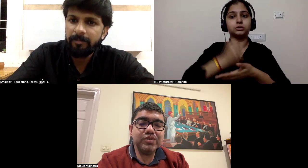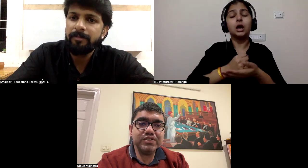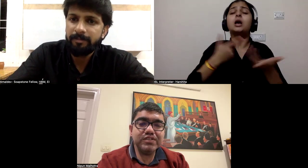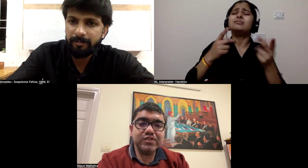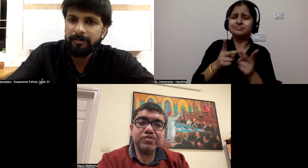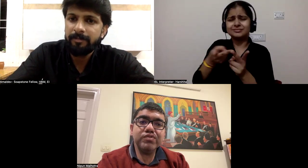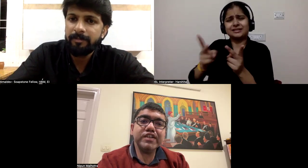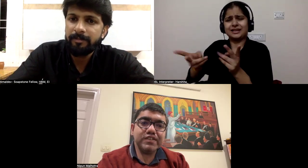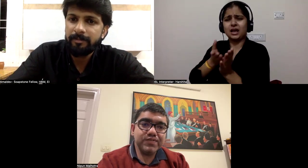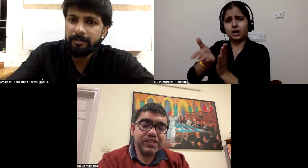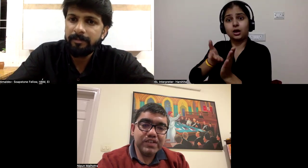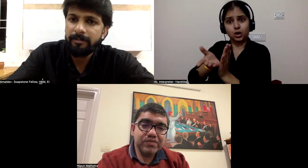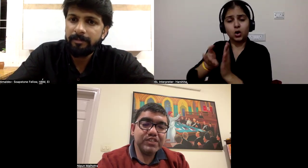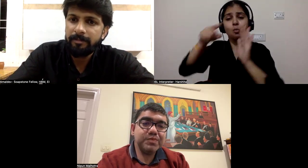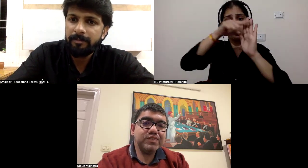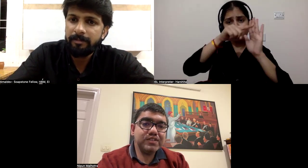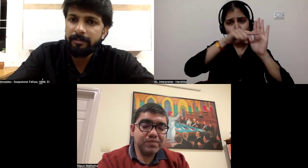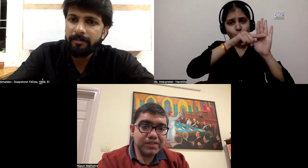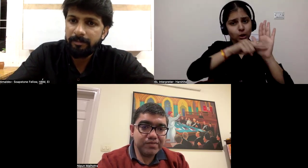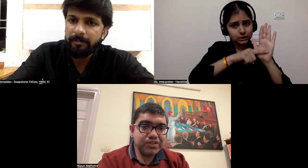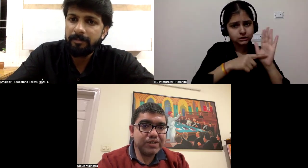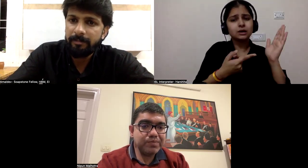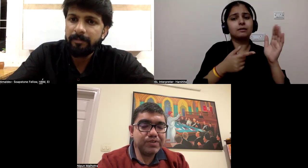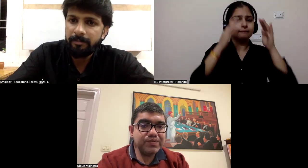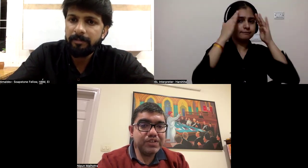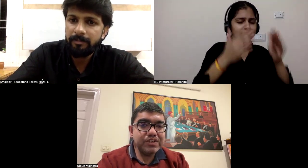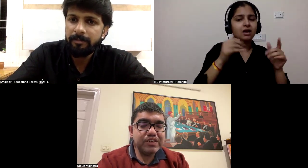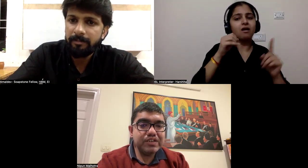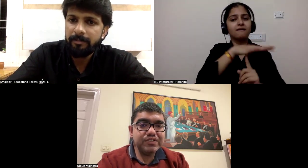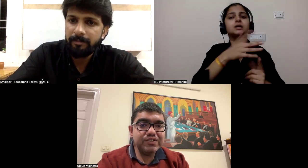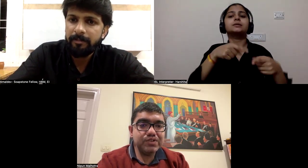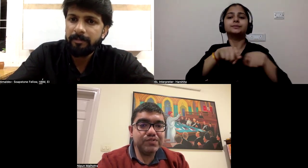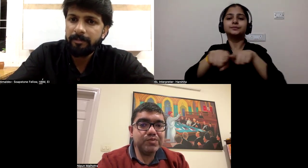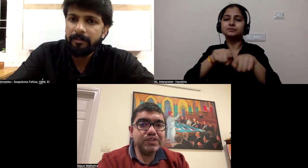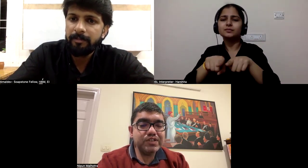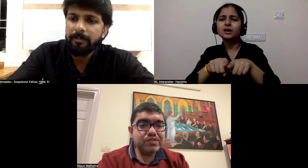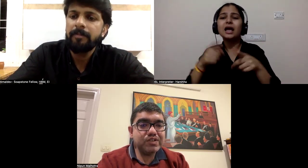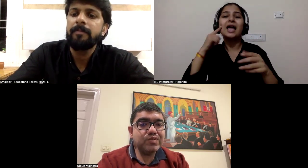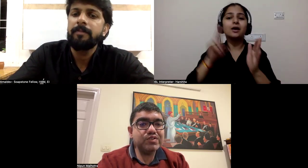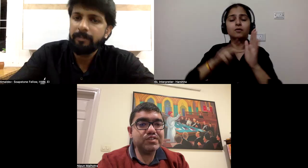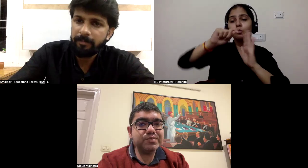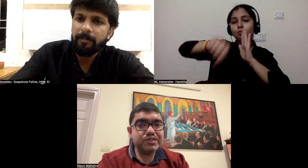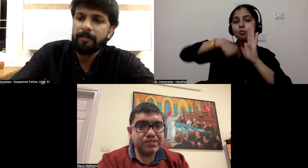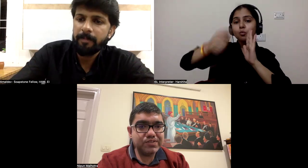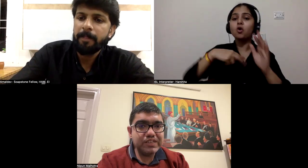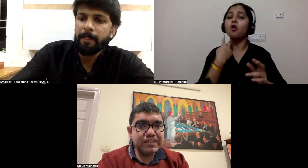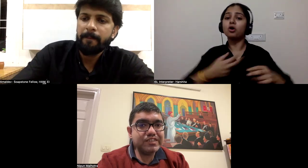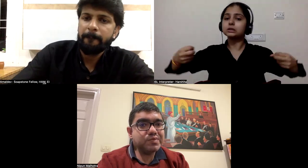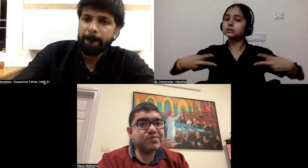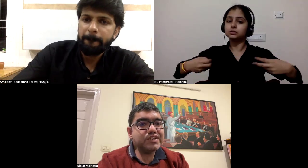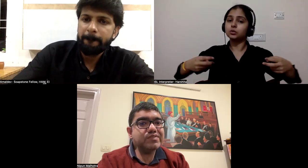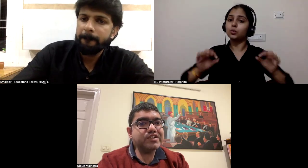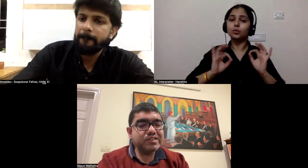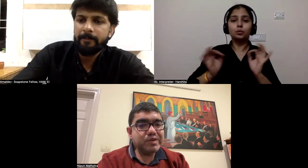there are policies that also affect one specific disability. For example, if a movie does not have audio descriptions, it